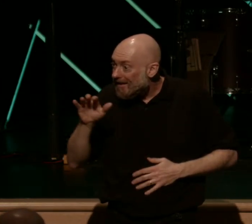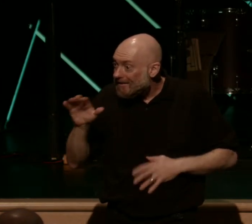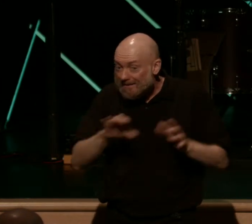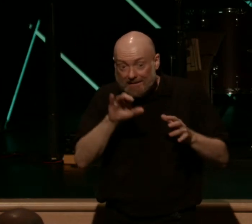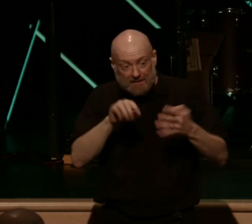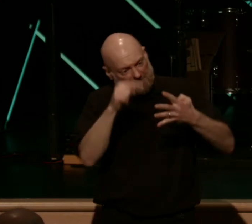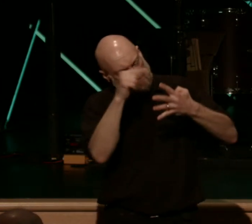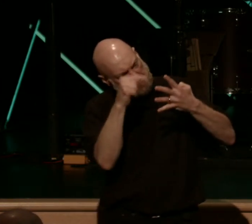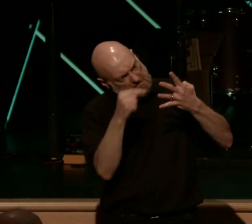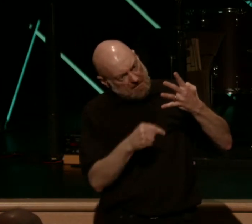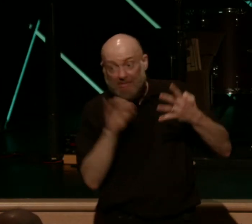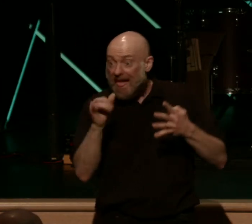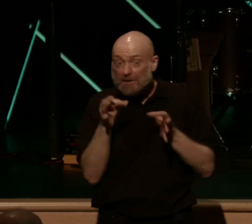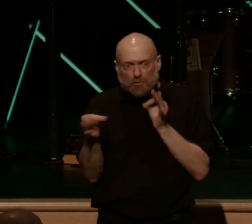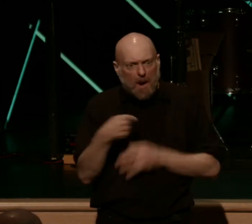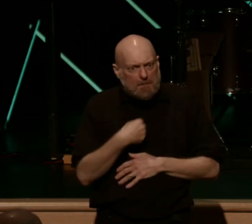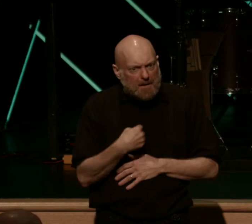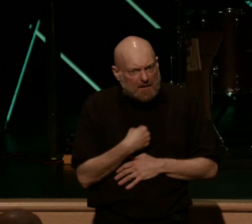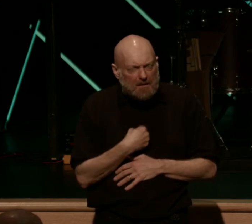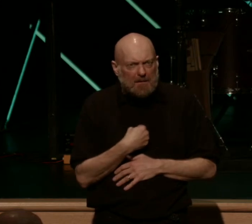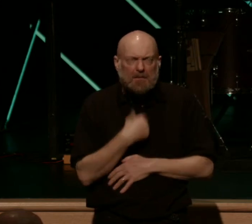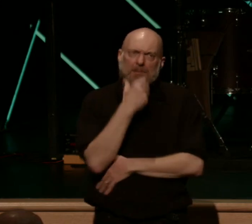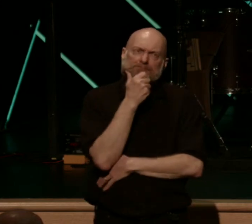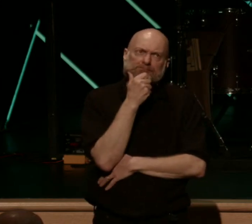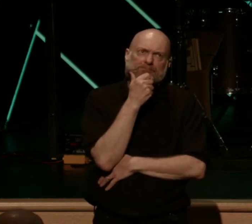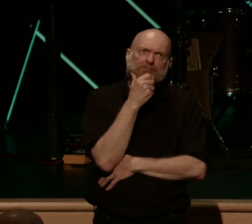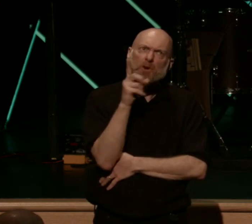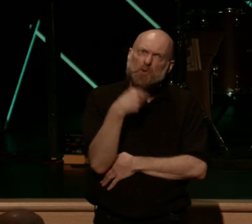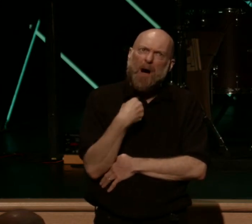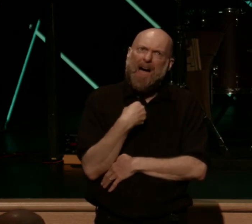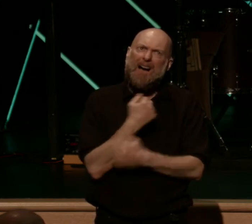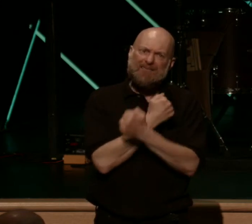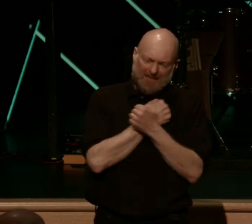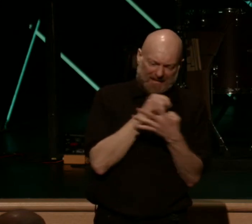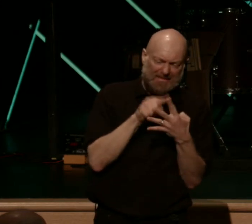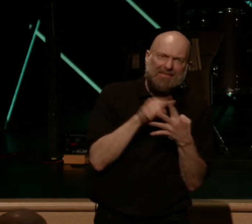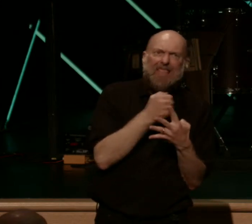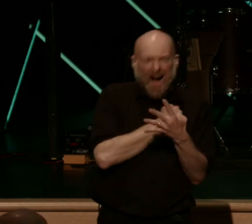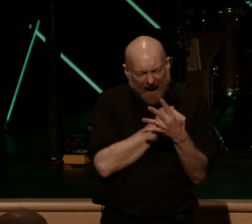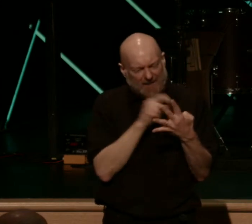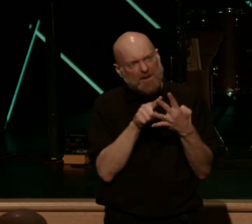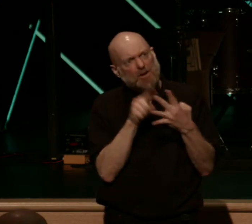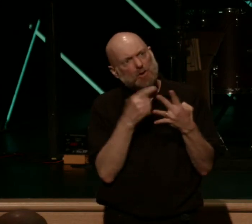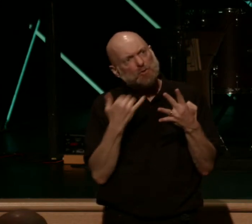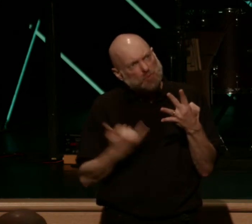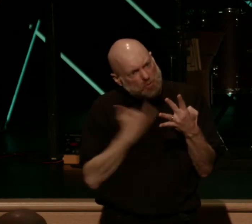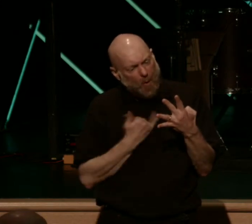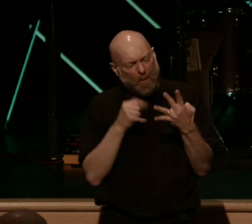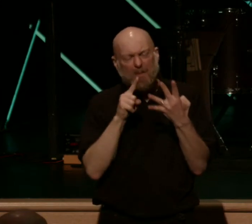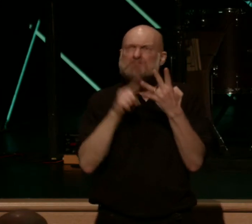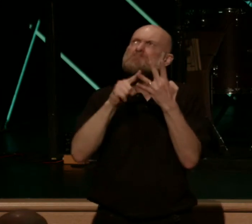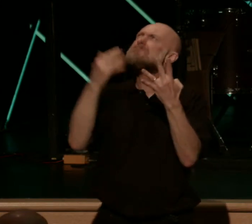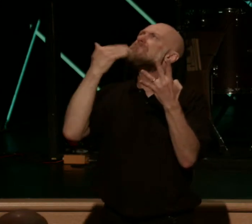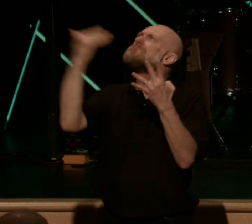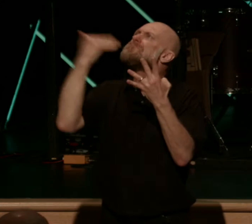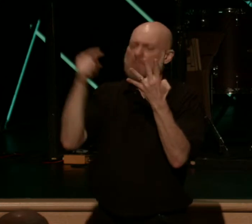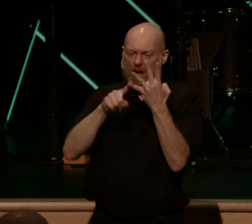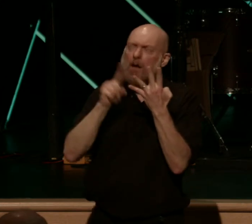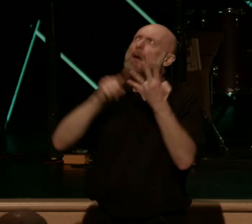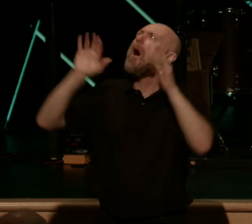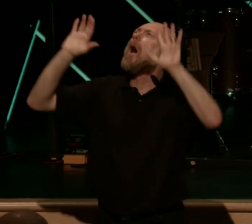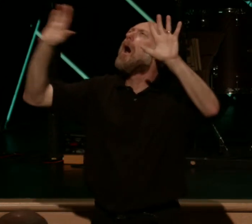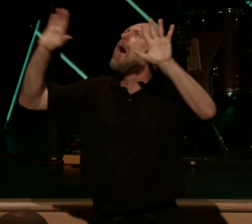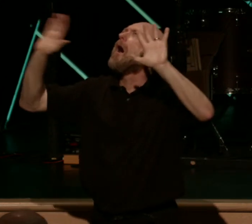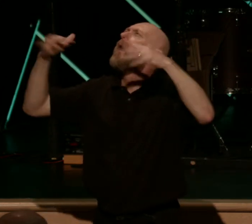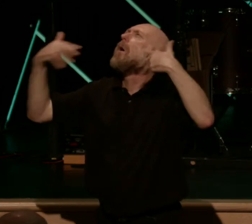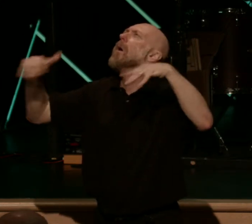me? Is there love and joy and gratitude and awe of Jesus